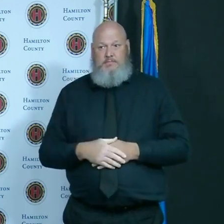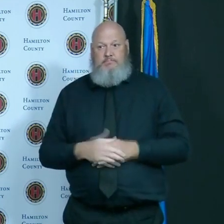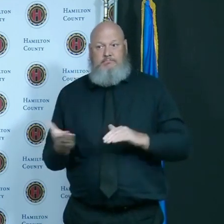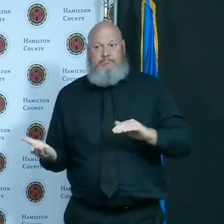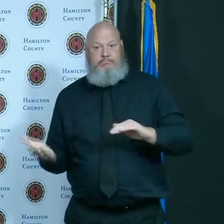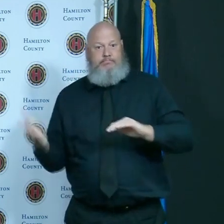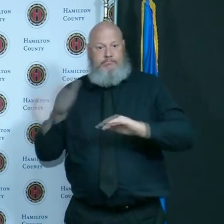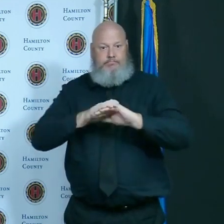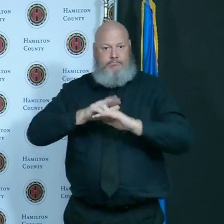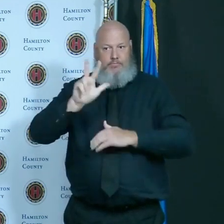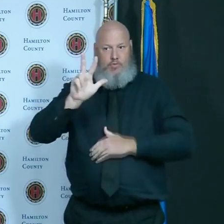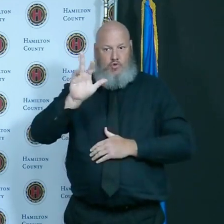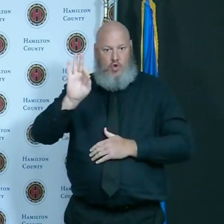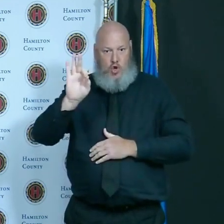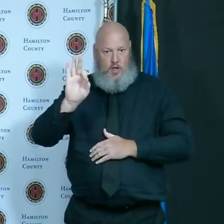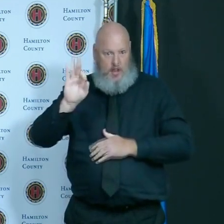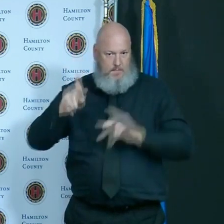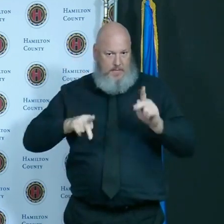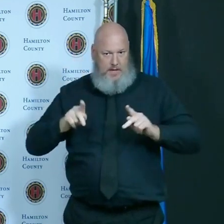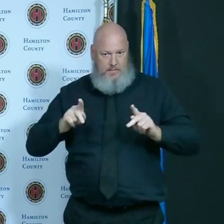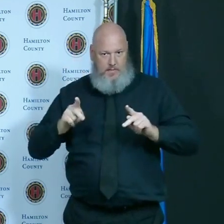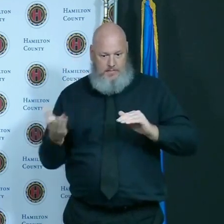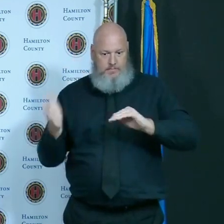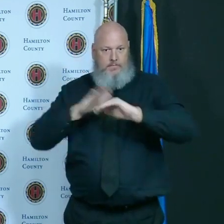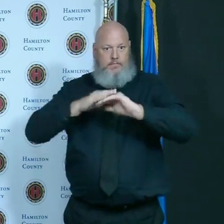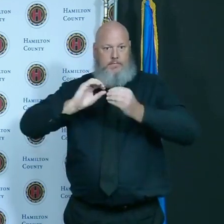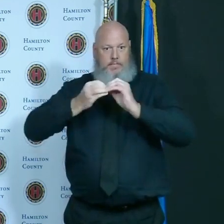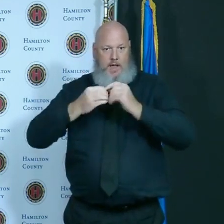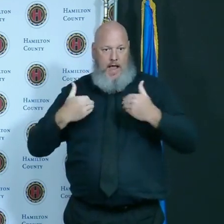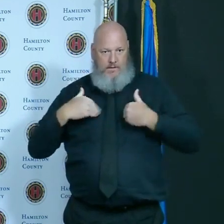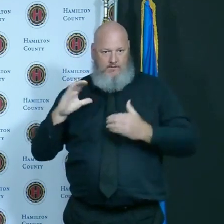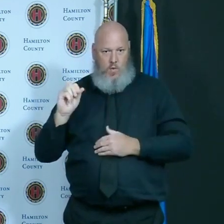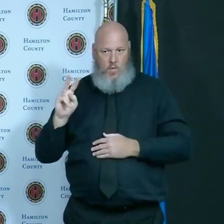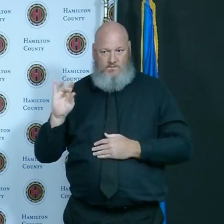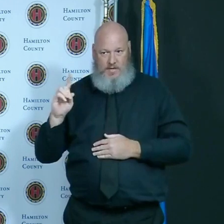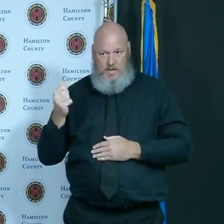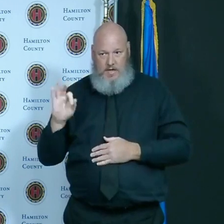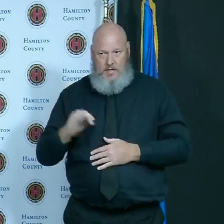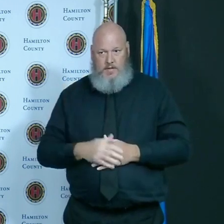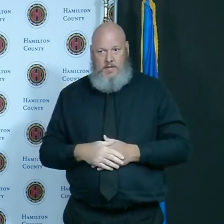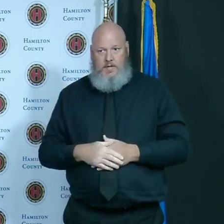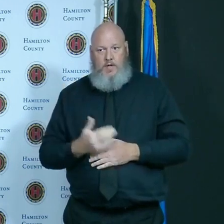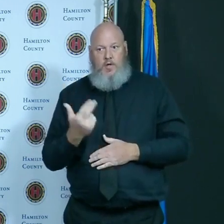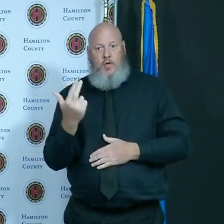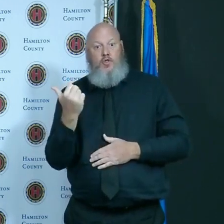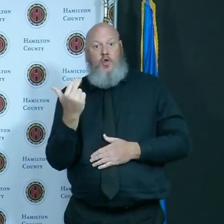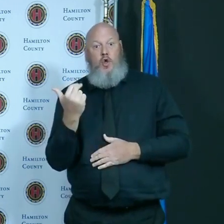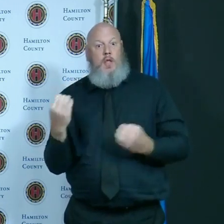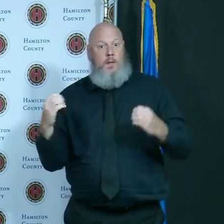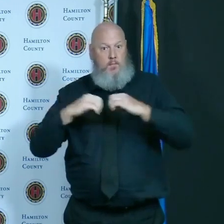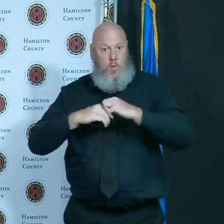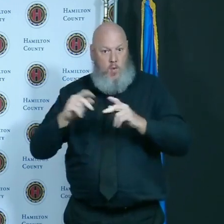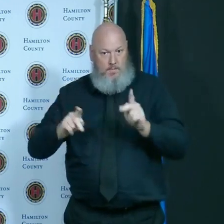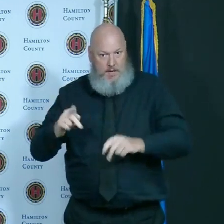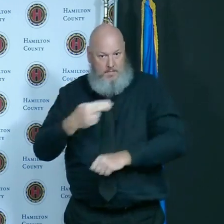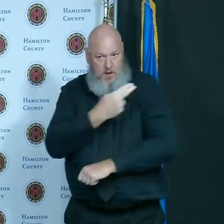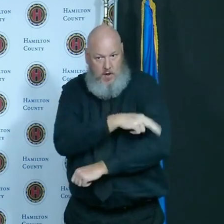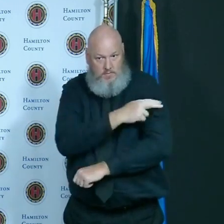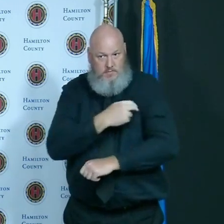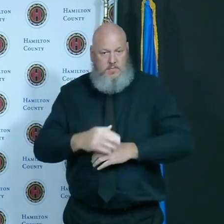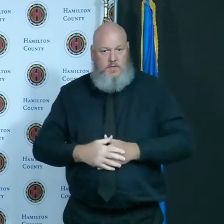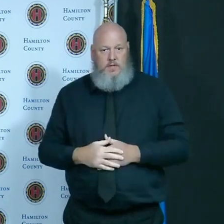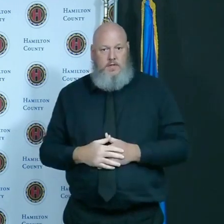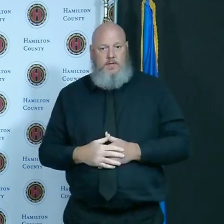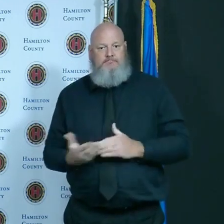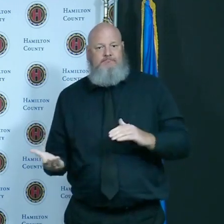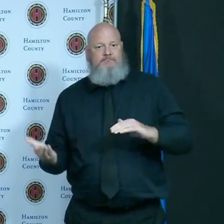testing positive, 13 more hospitalized, and 5 more deaths. The number of recovered, and remember